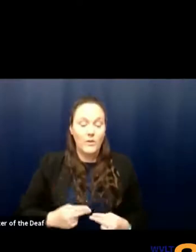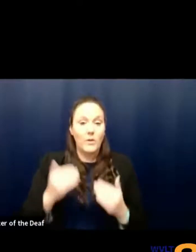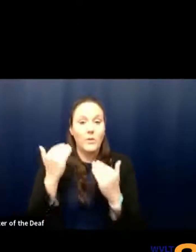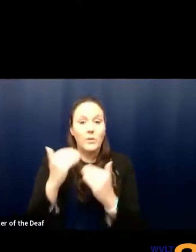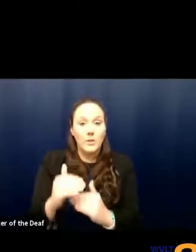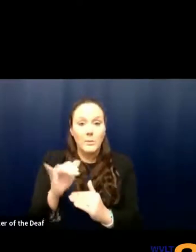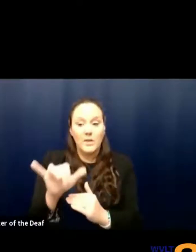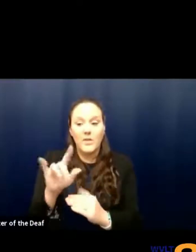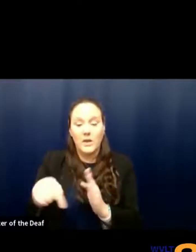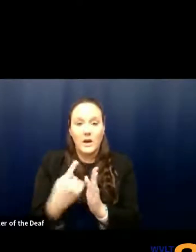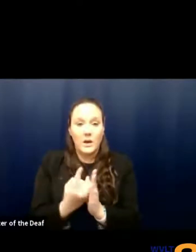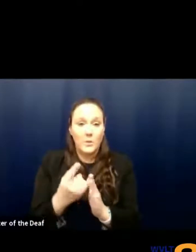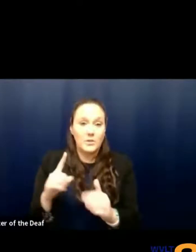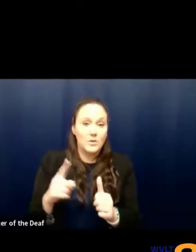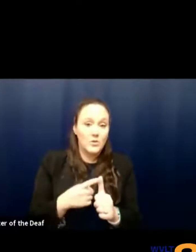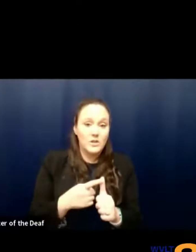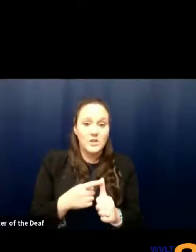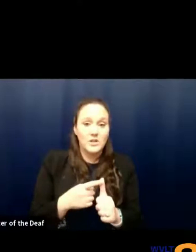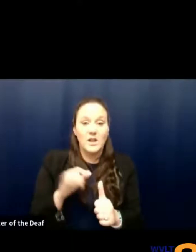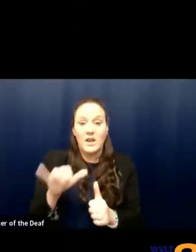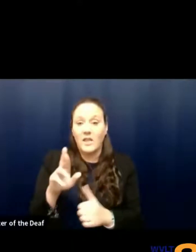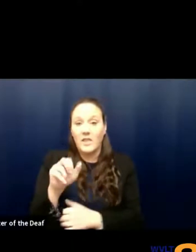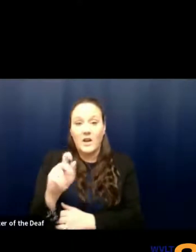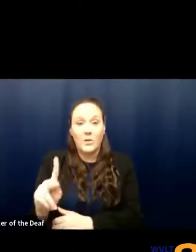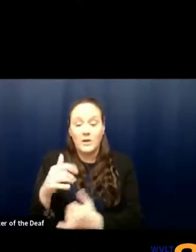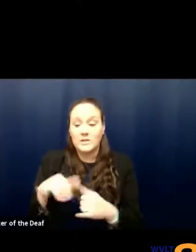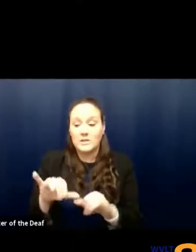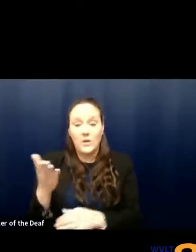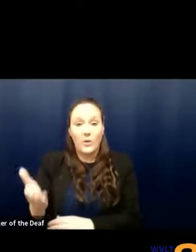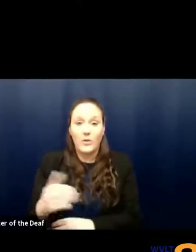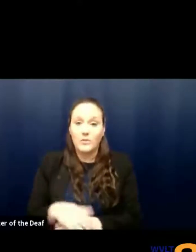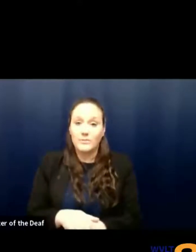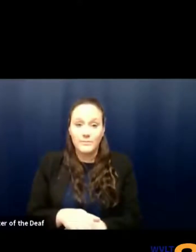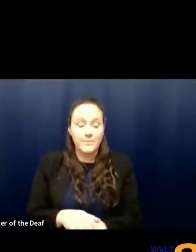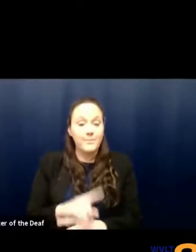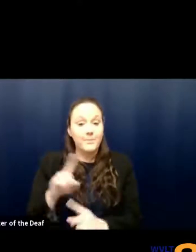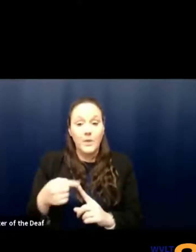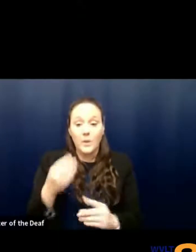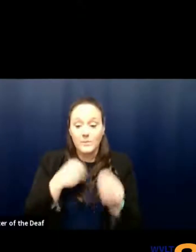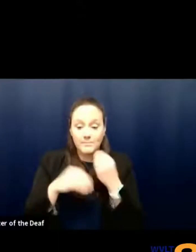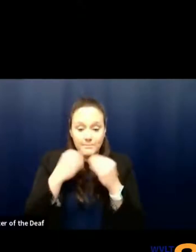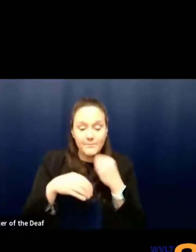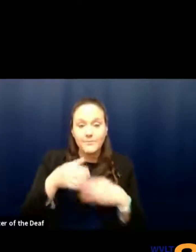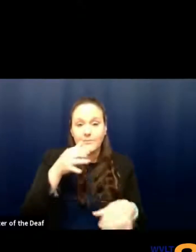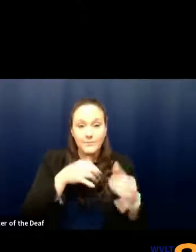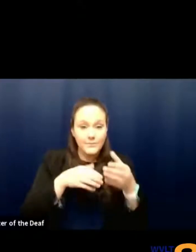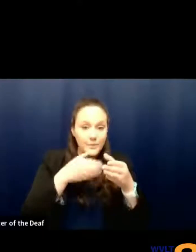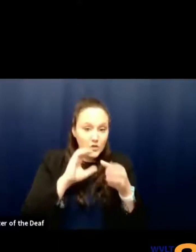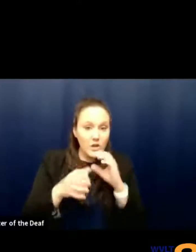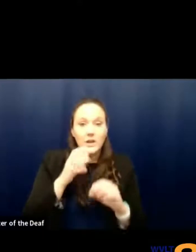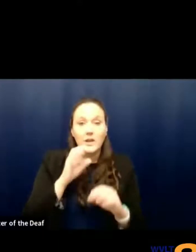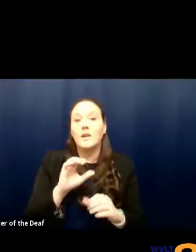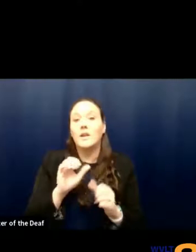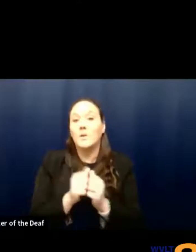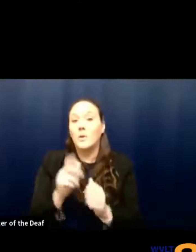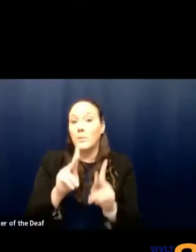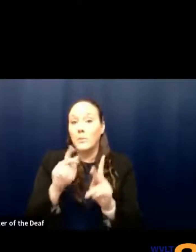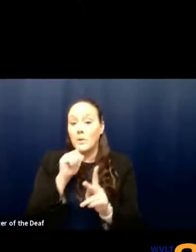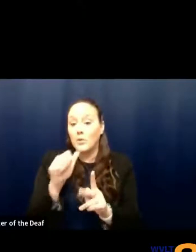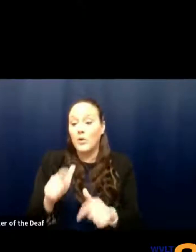hours originally, and that risk is still there. And so when you're eating and drinking with people that aren't in your household in